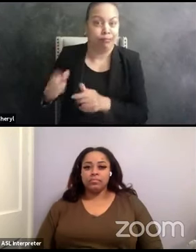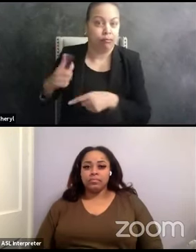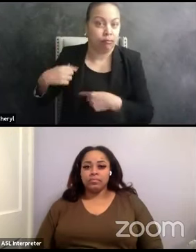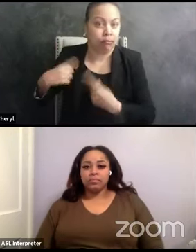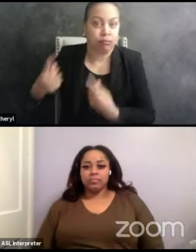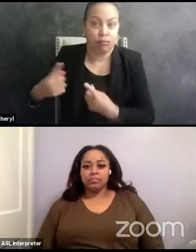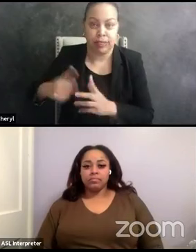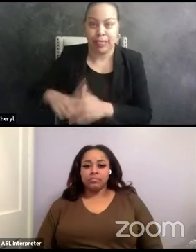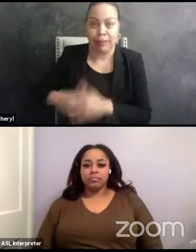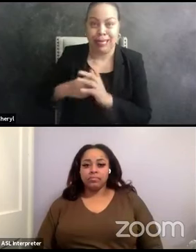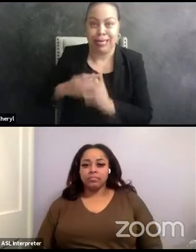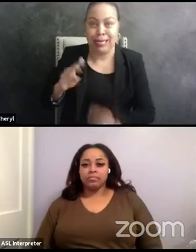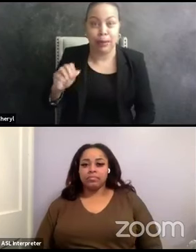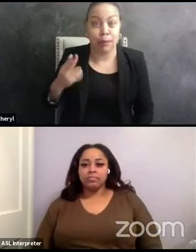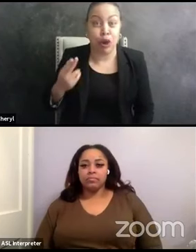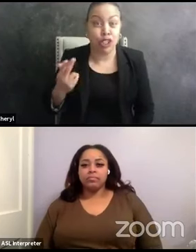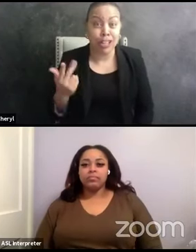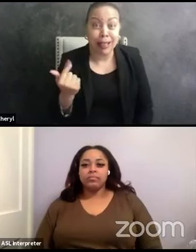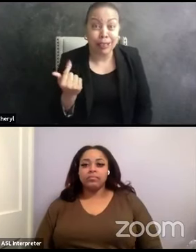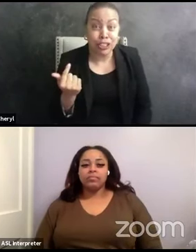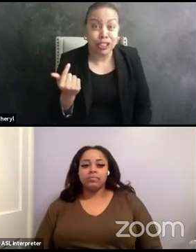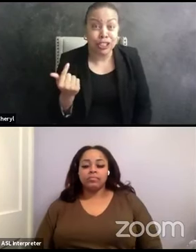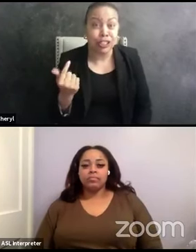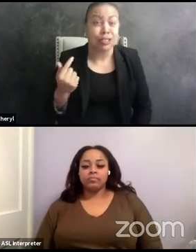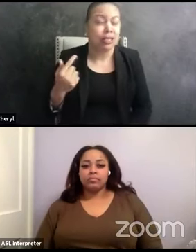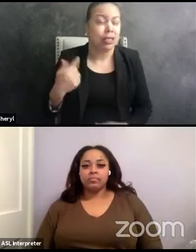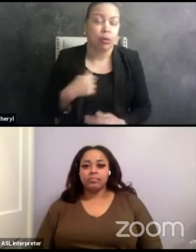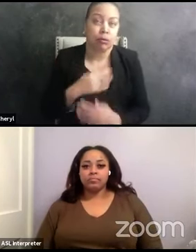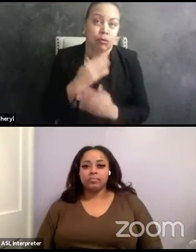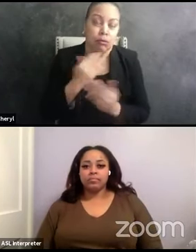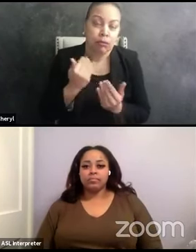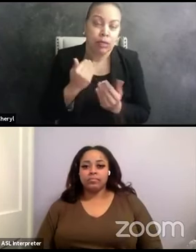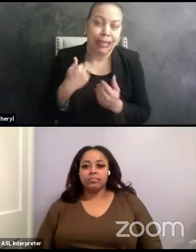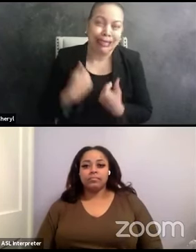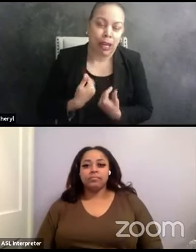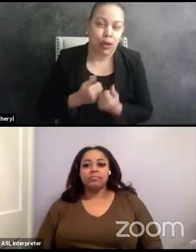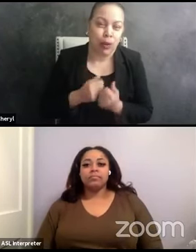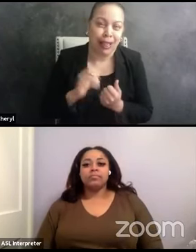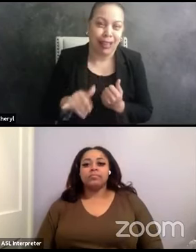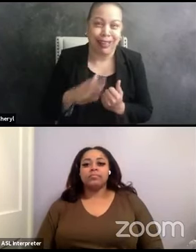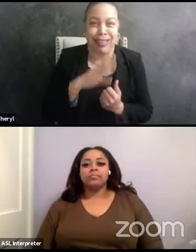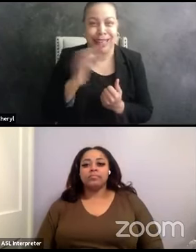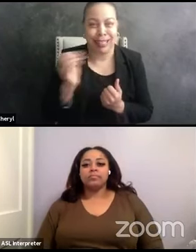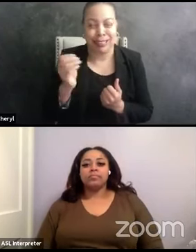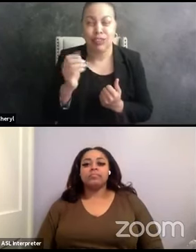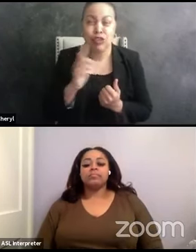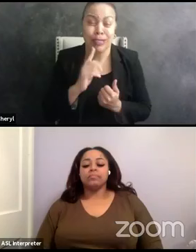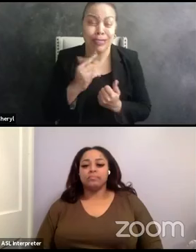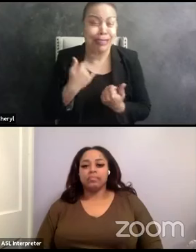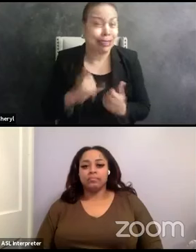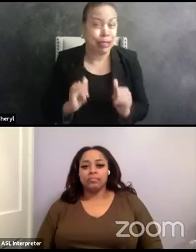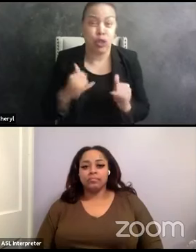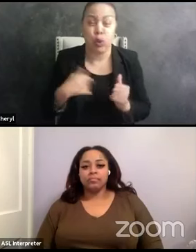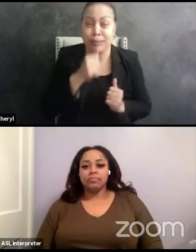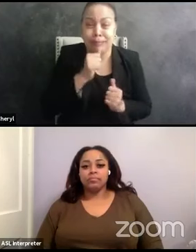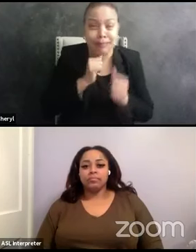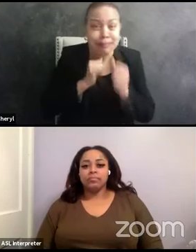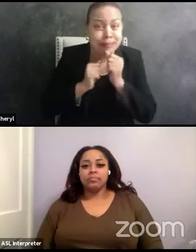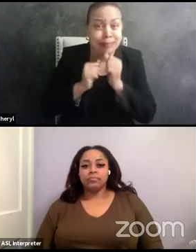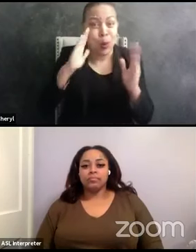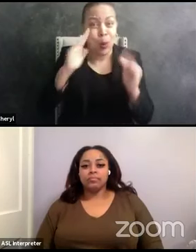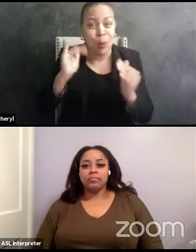very beginning of March, and we're very, very tired. And just hanging in there and just hoping that we can, bring